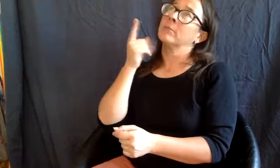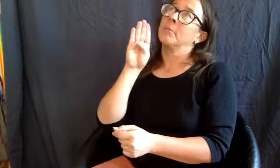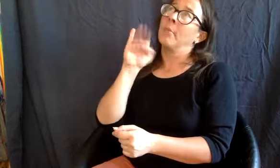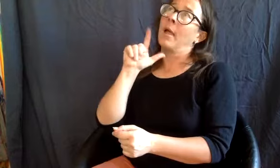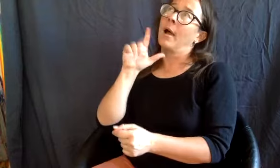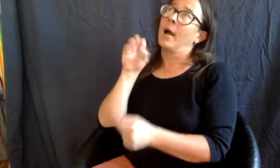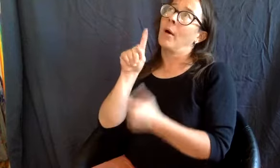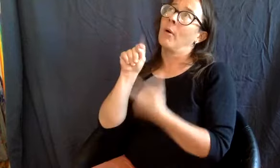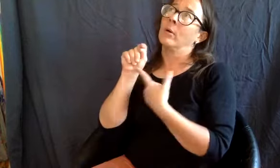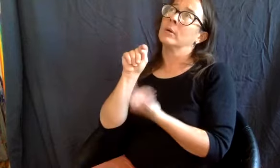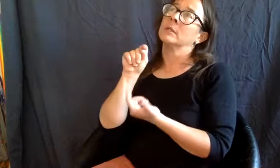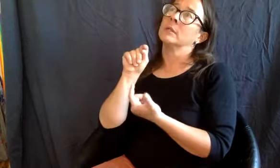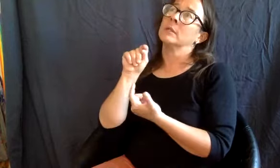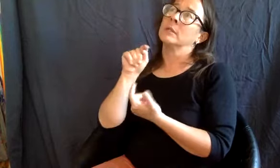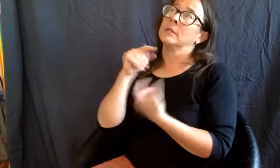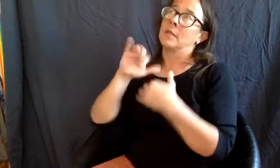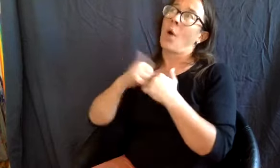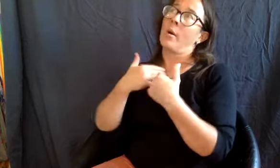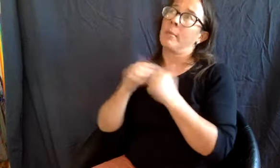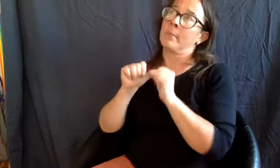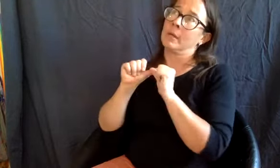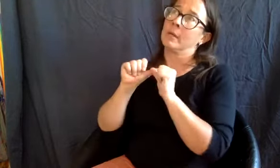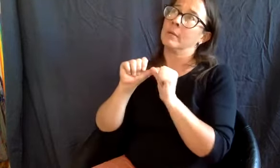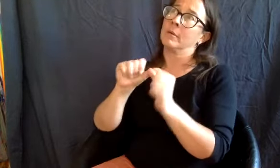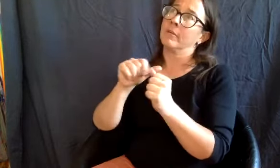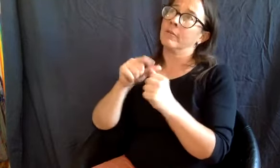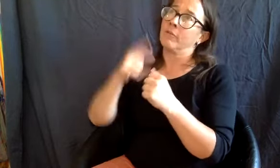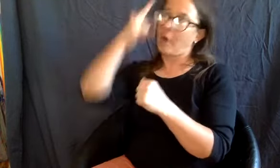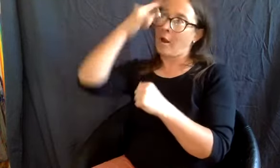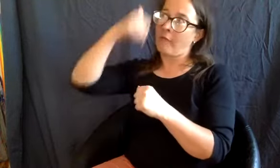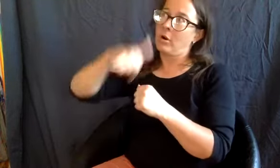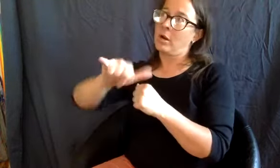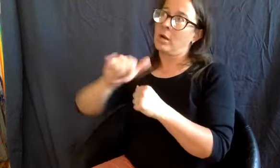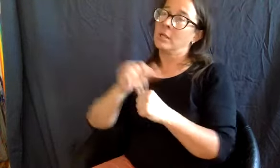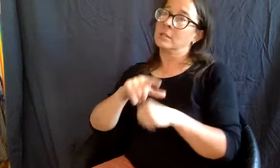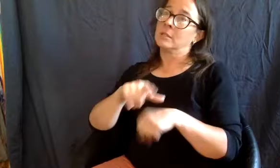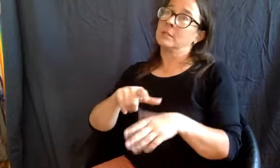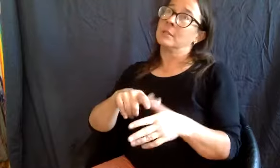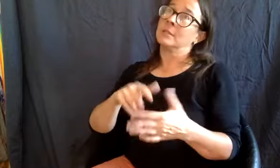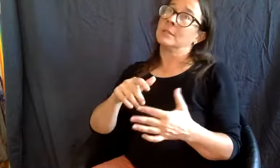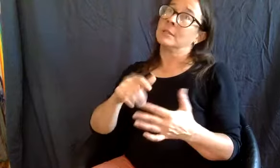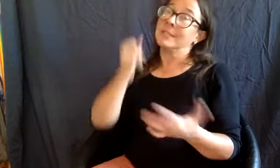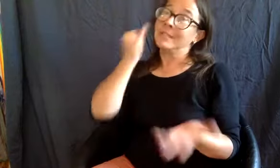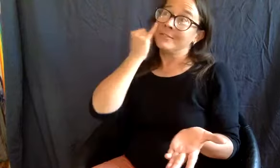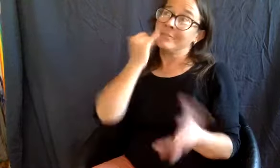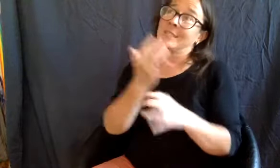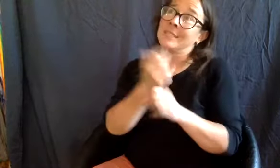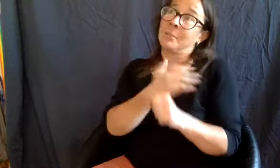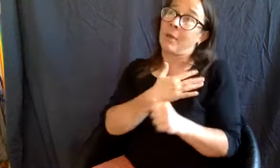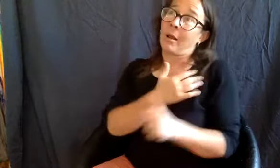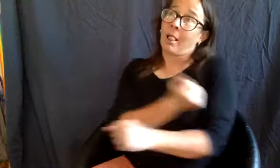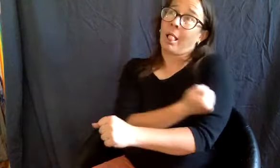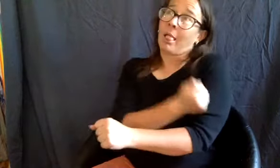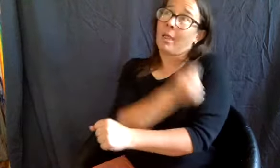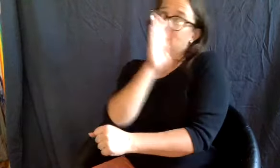never came out of a blackout like vacuuming the house or like doing the dishes. It was always some horrible, horrible thing, which I still don't understand to